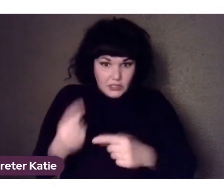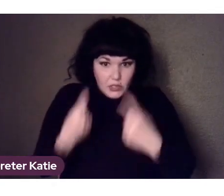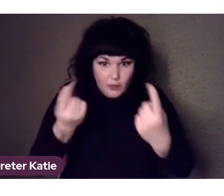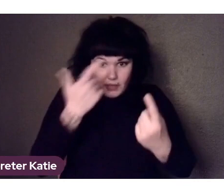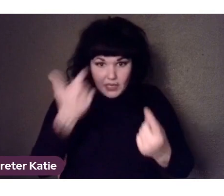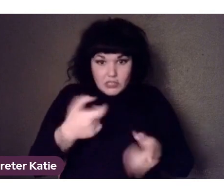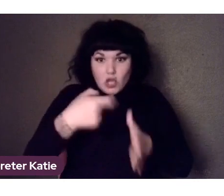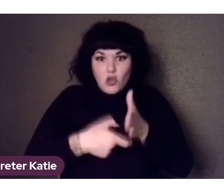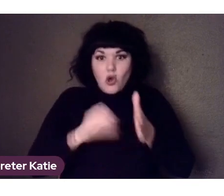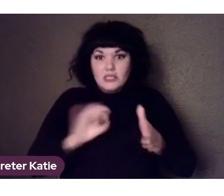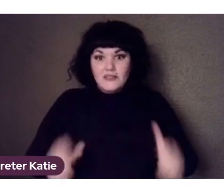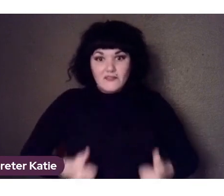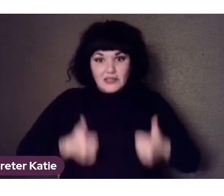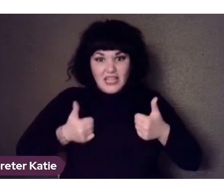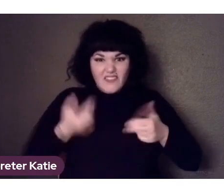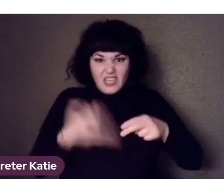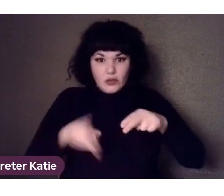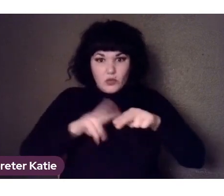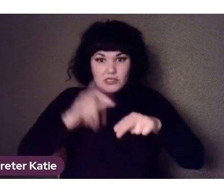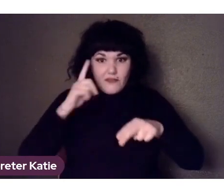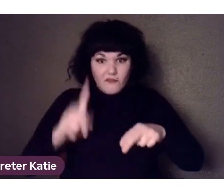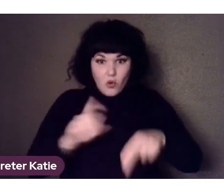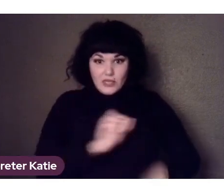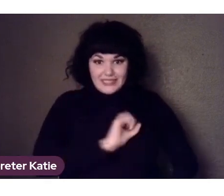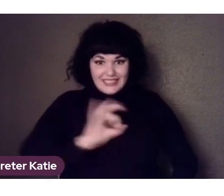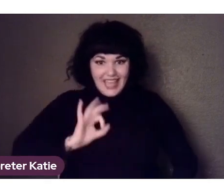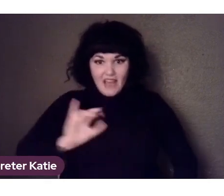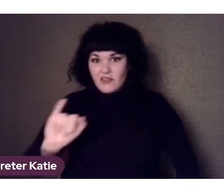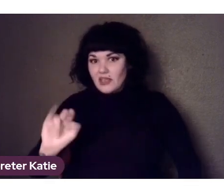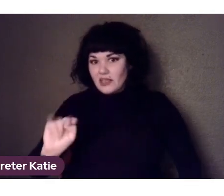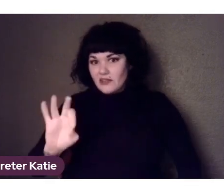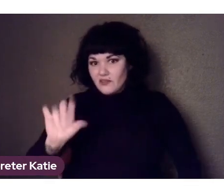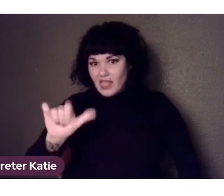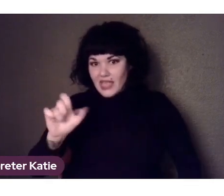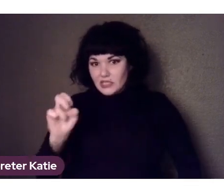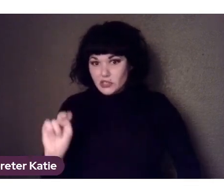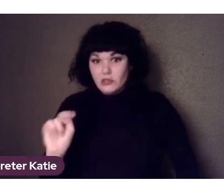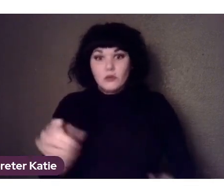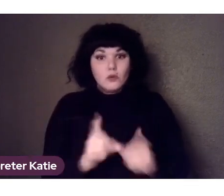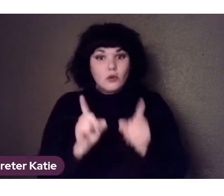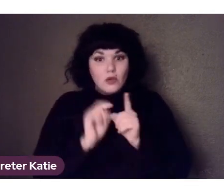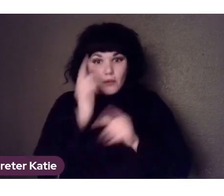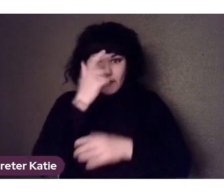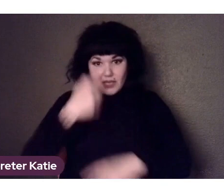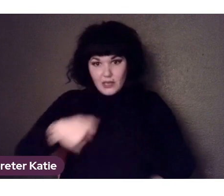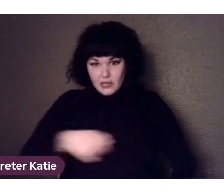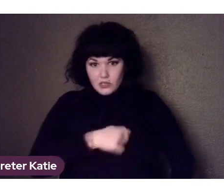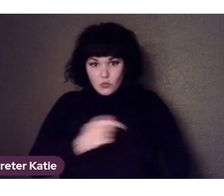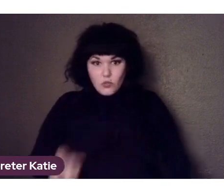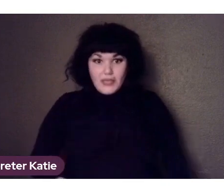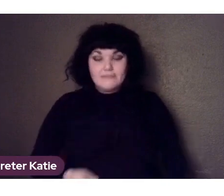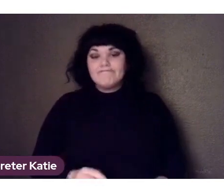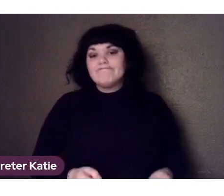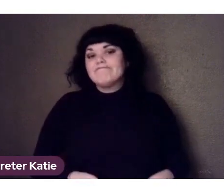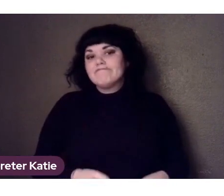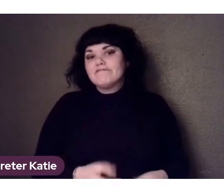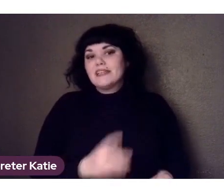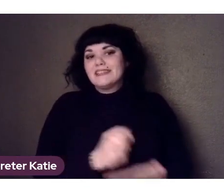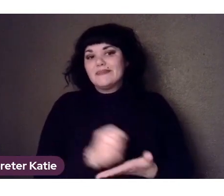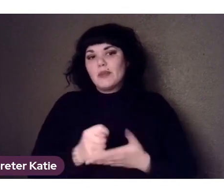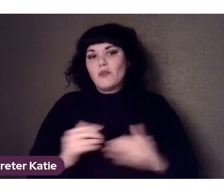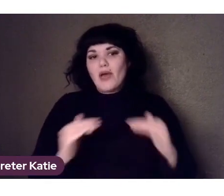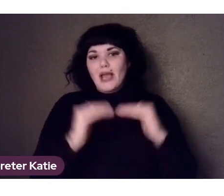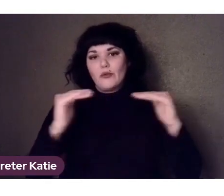for staff, inflation increases, and because we pay people equitably. We